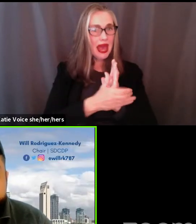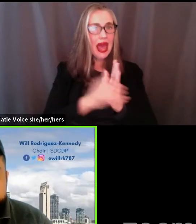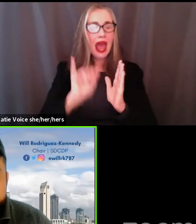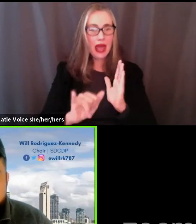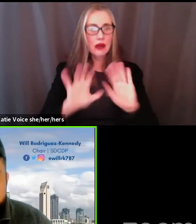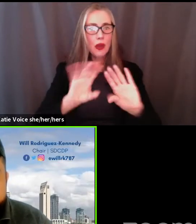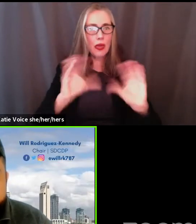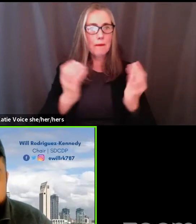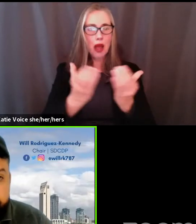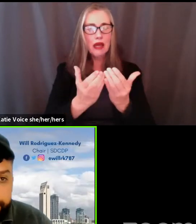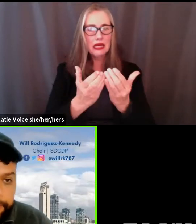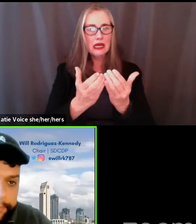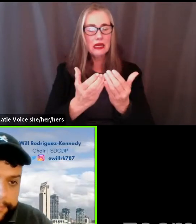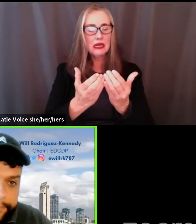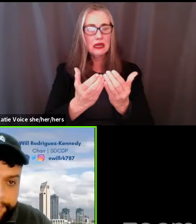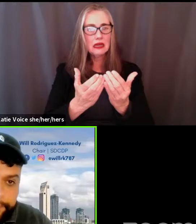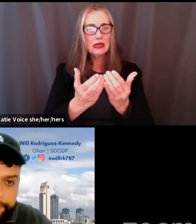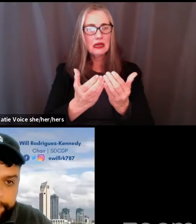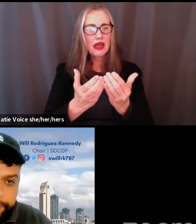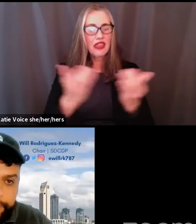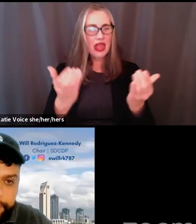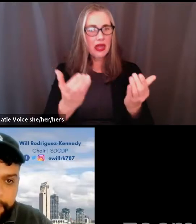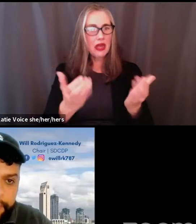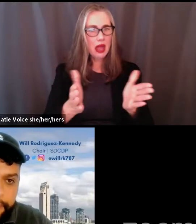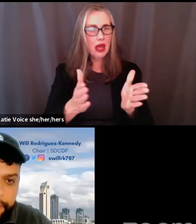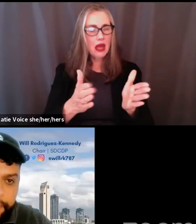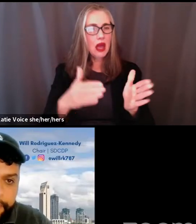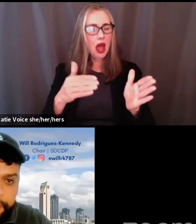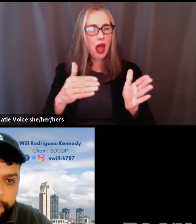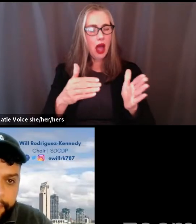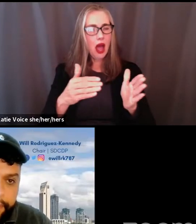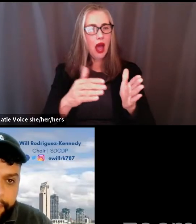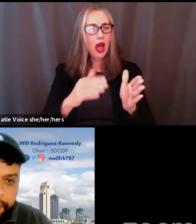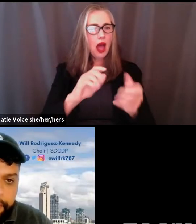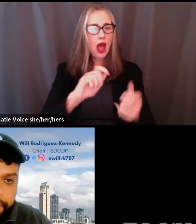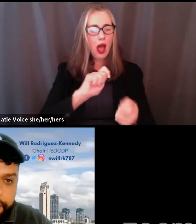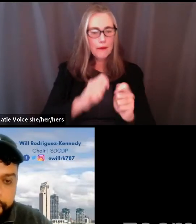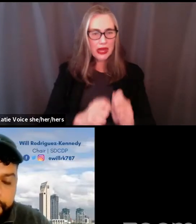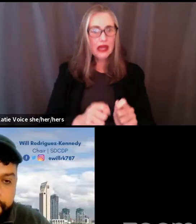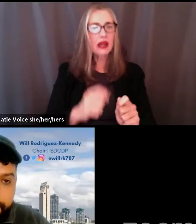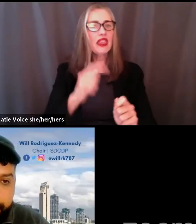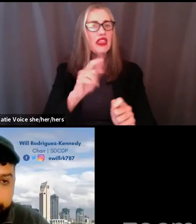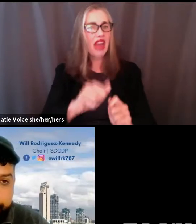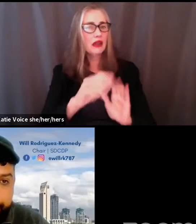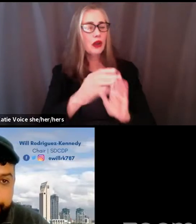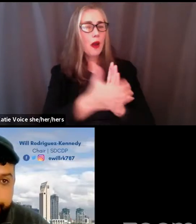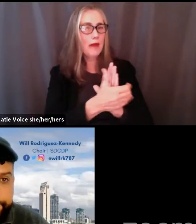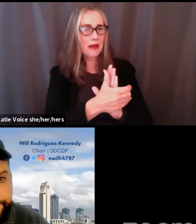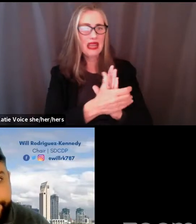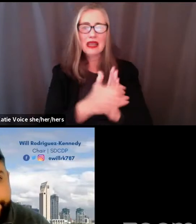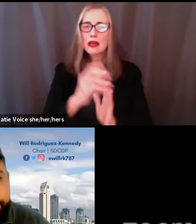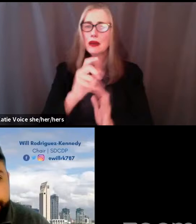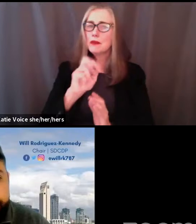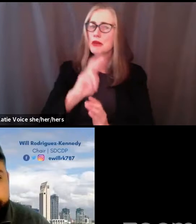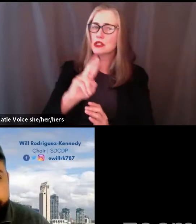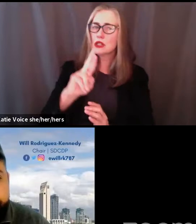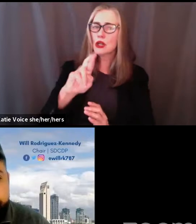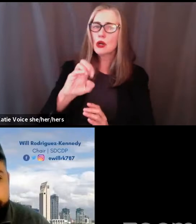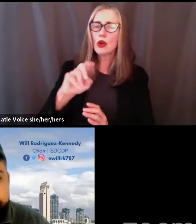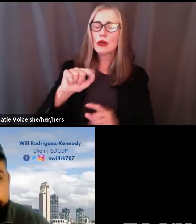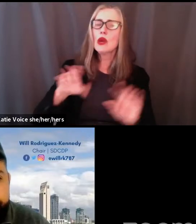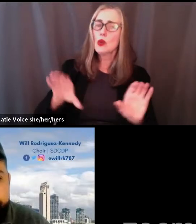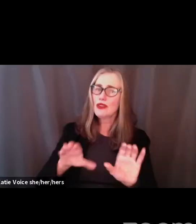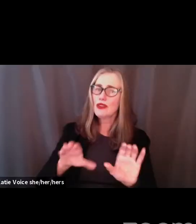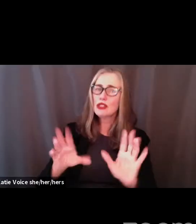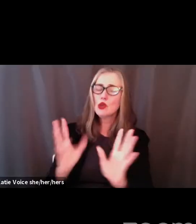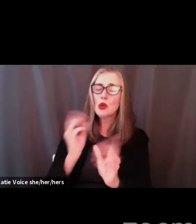can make this small amendment. Mr. Rodriguez Kennedy, we've been doing virtual meetings now for 2 years. And during those 2